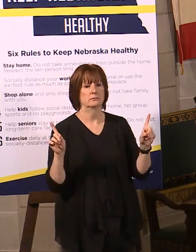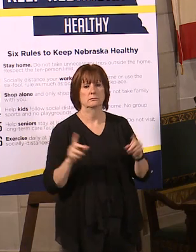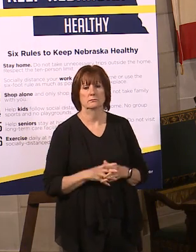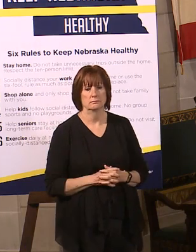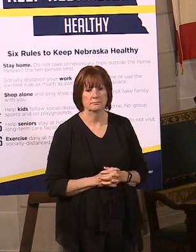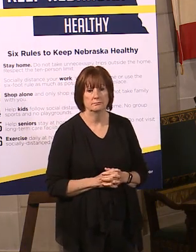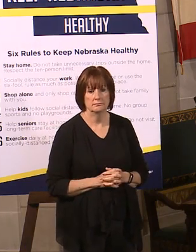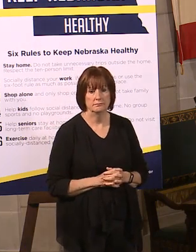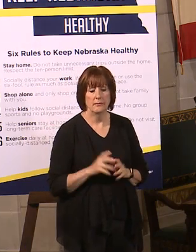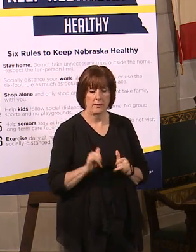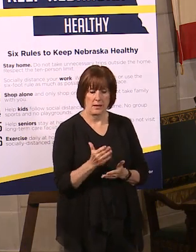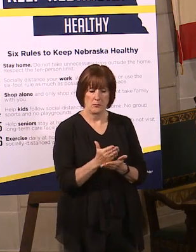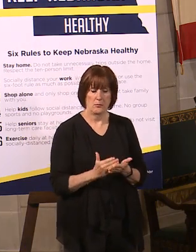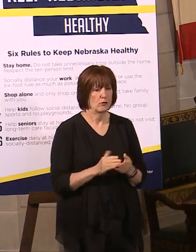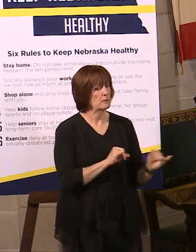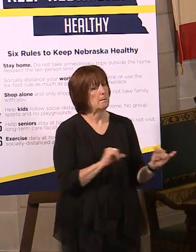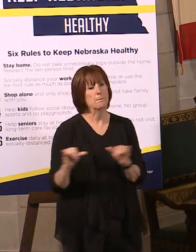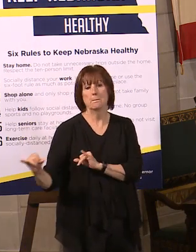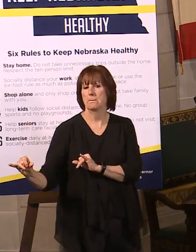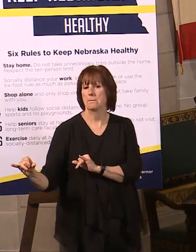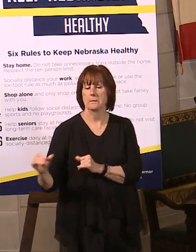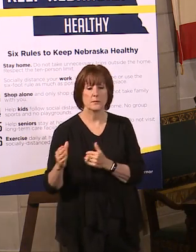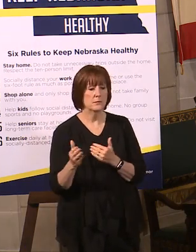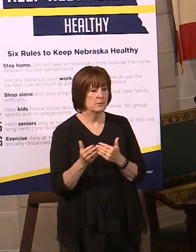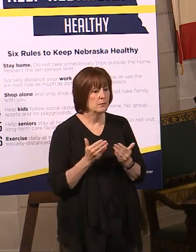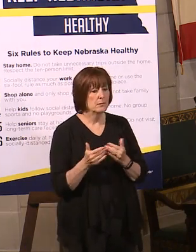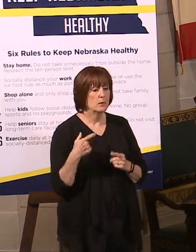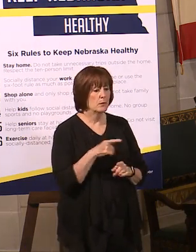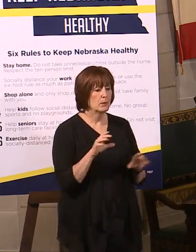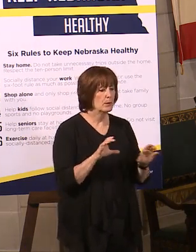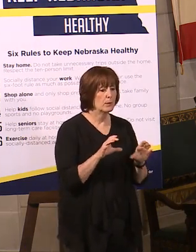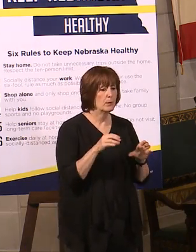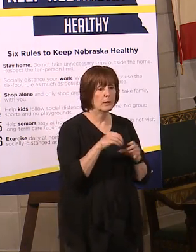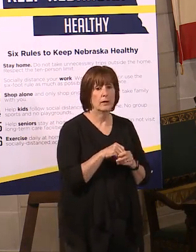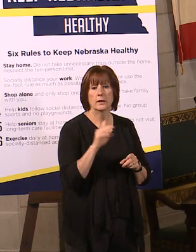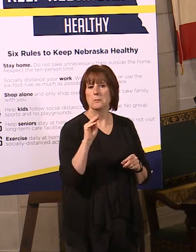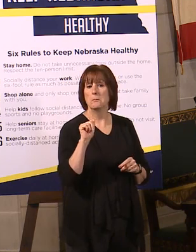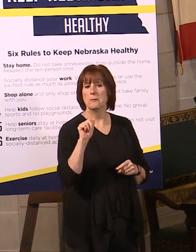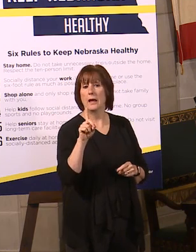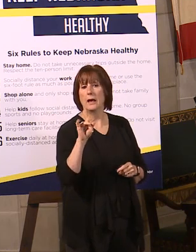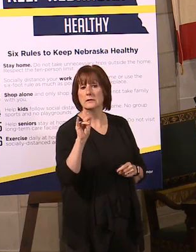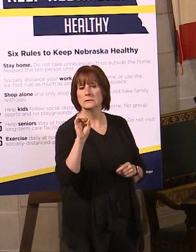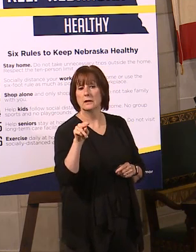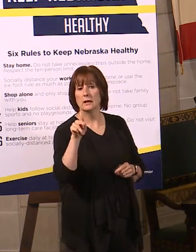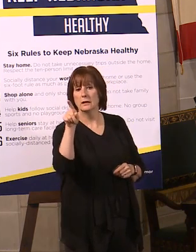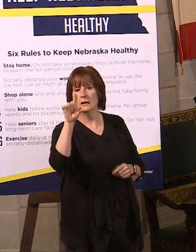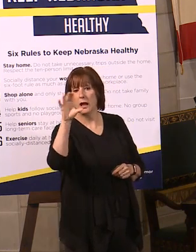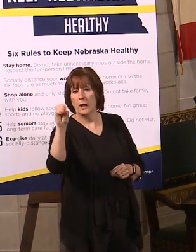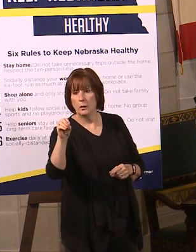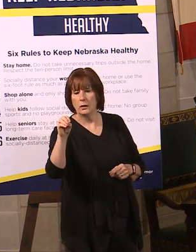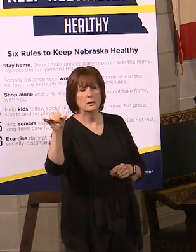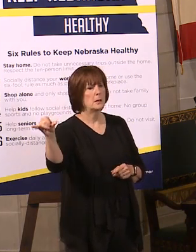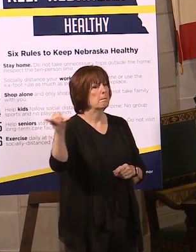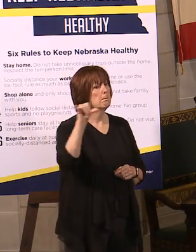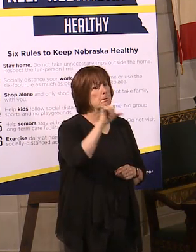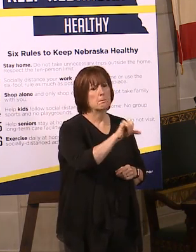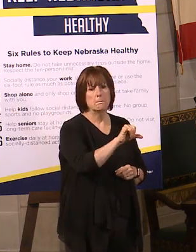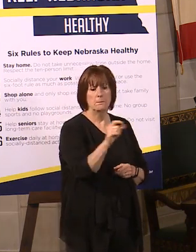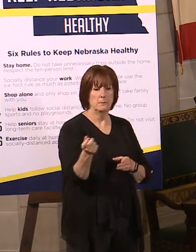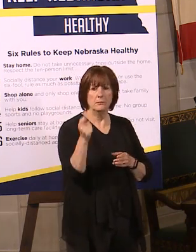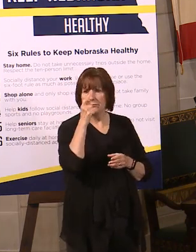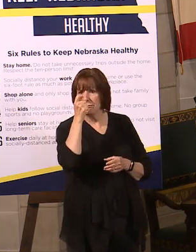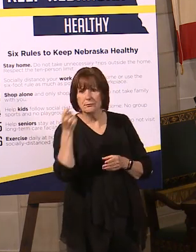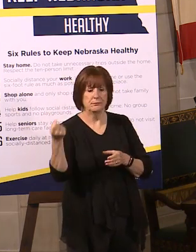part of it. That part is all the same. So whether what we're doing in Madison, same viral test, put it in the viral